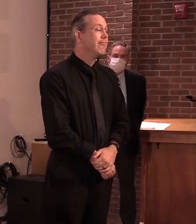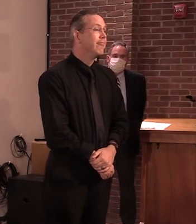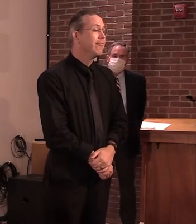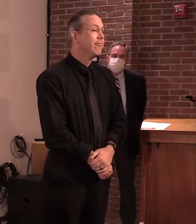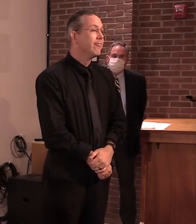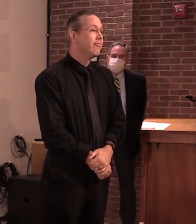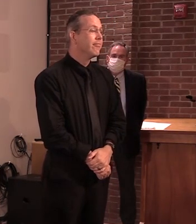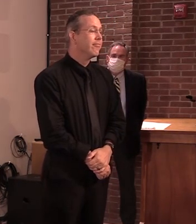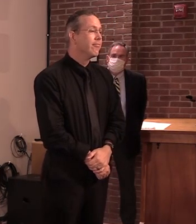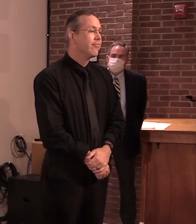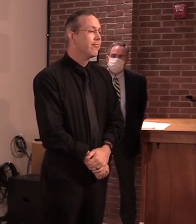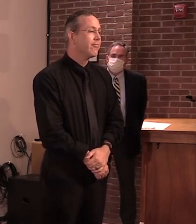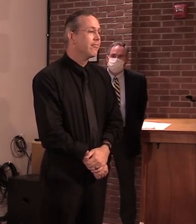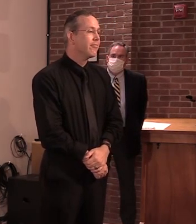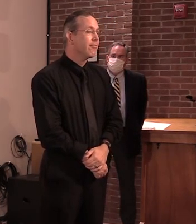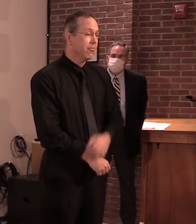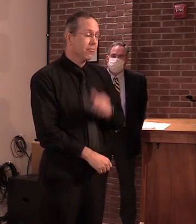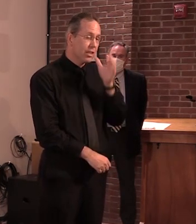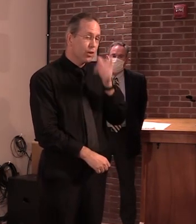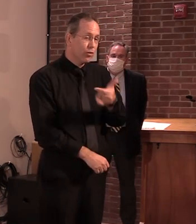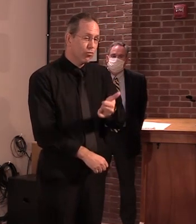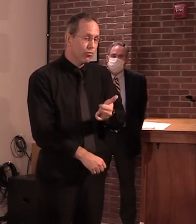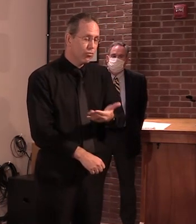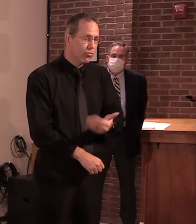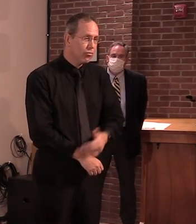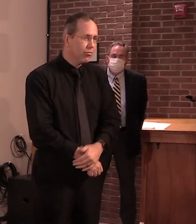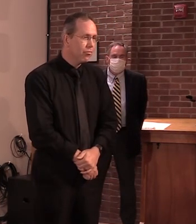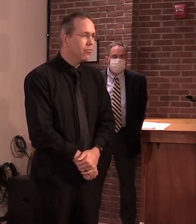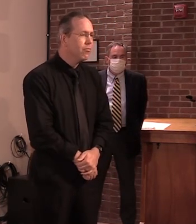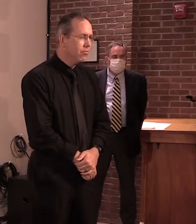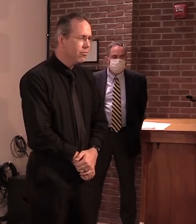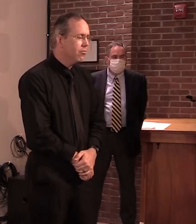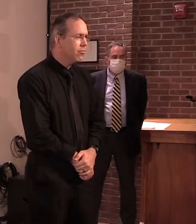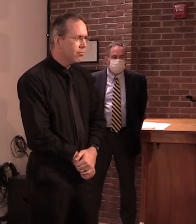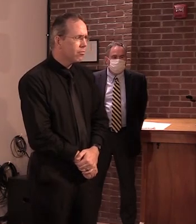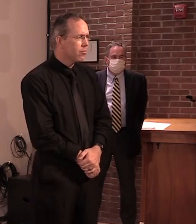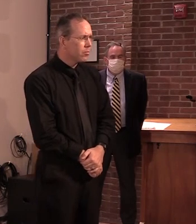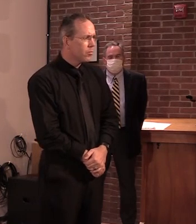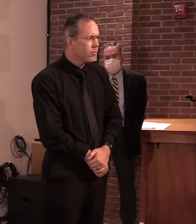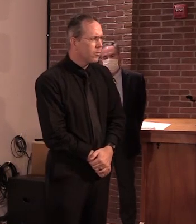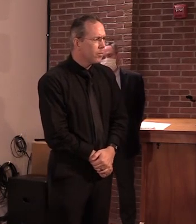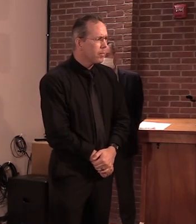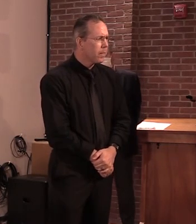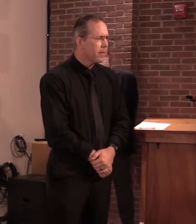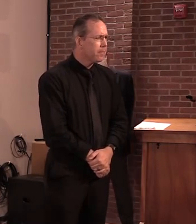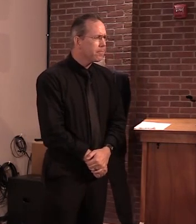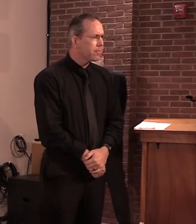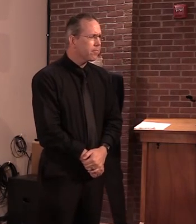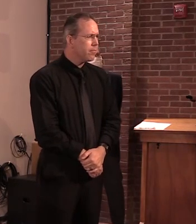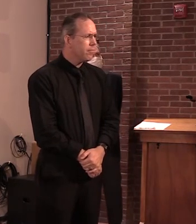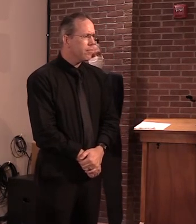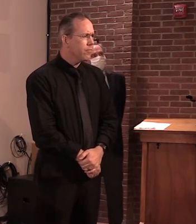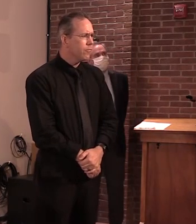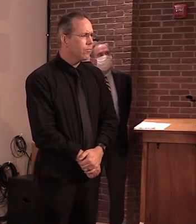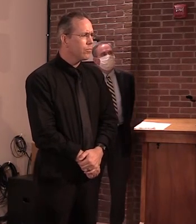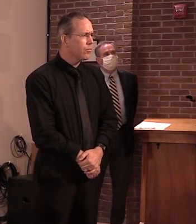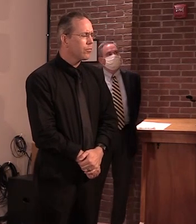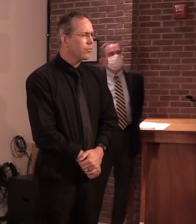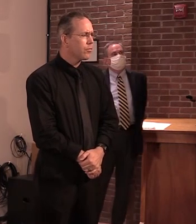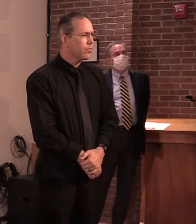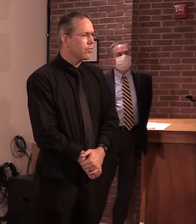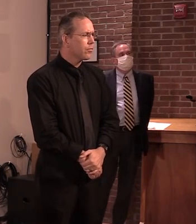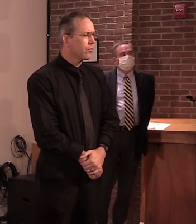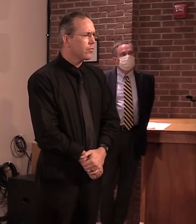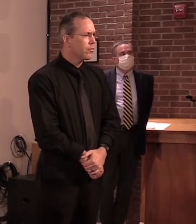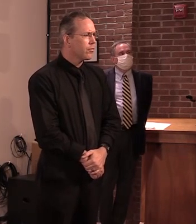Hi, Governor, can you hear me? I can. If I could just follow up on John's question about the concerns people